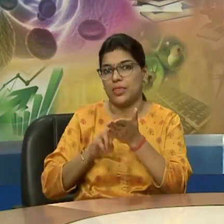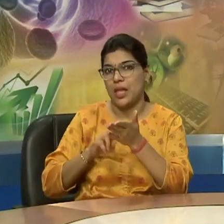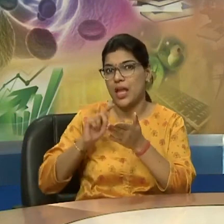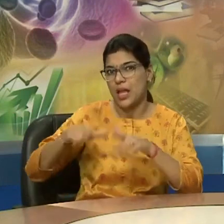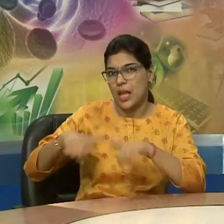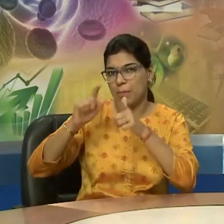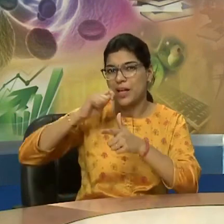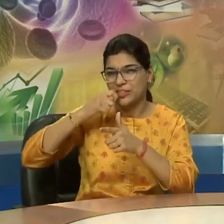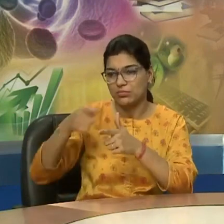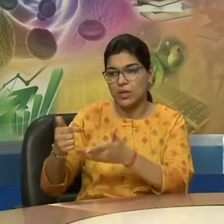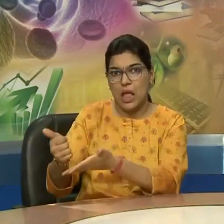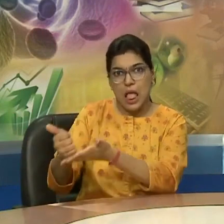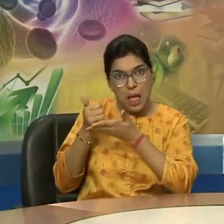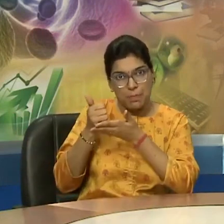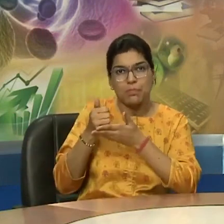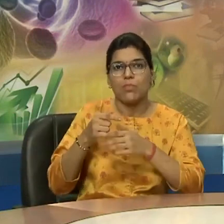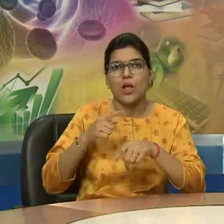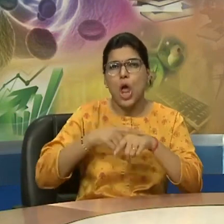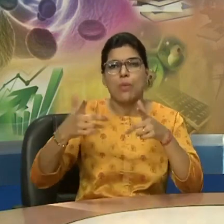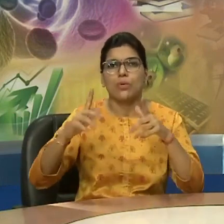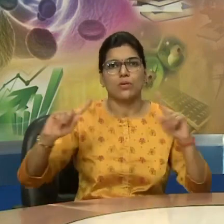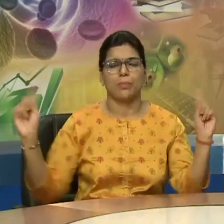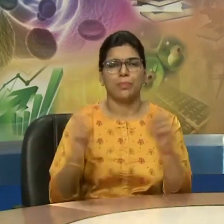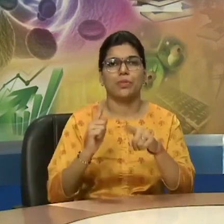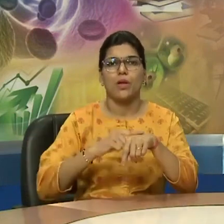diabetes and malaria,